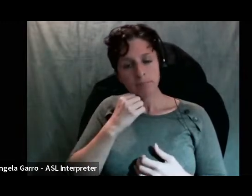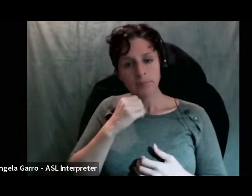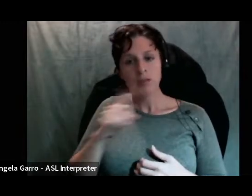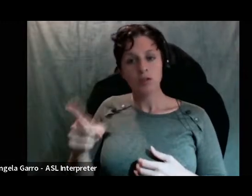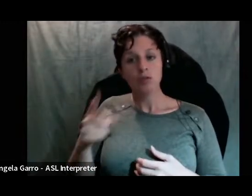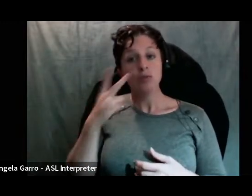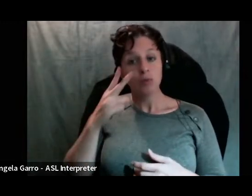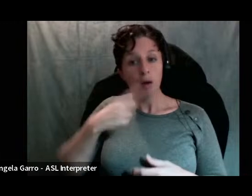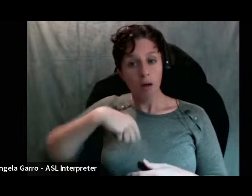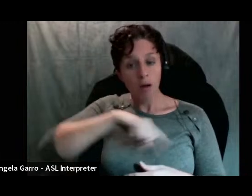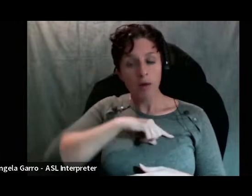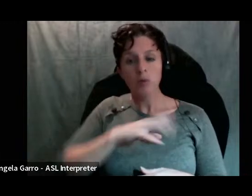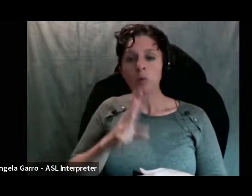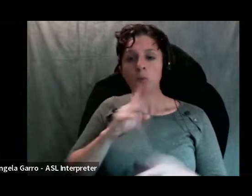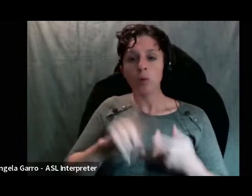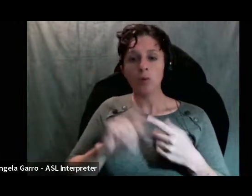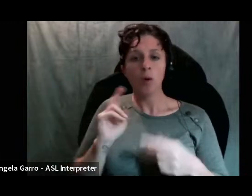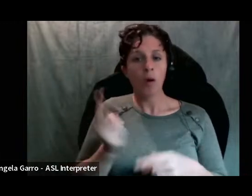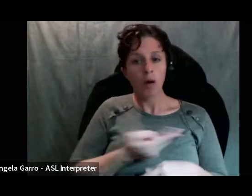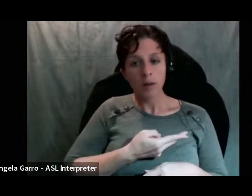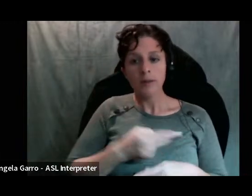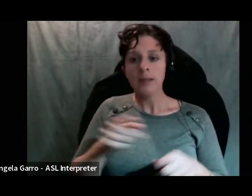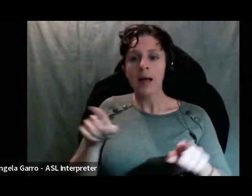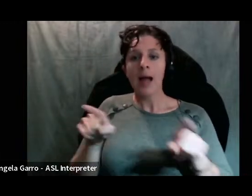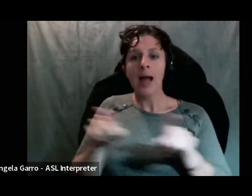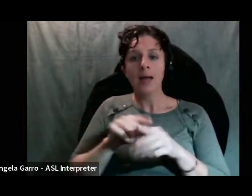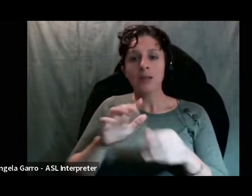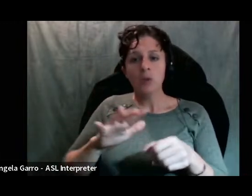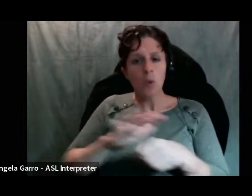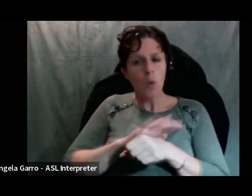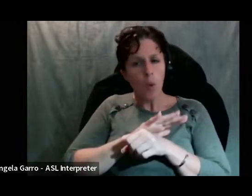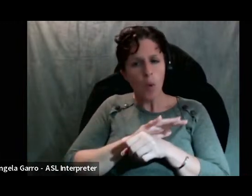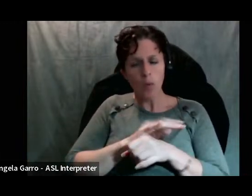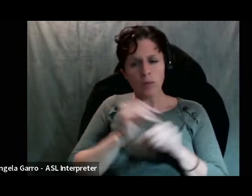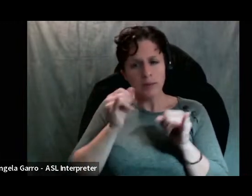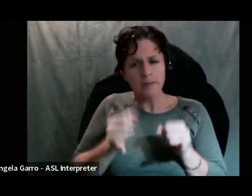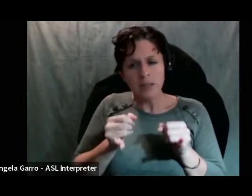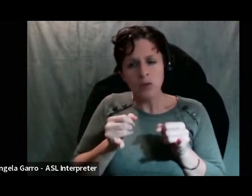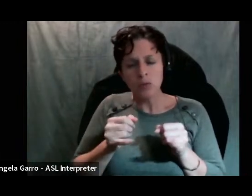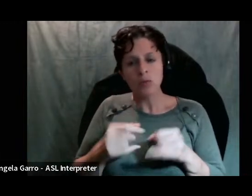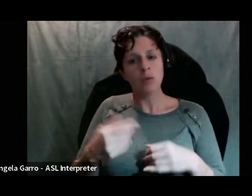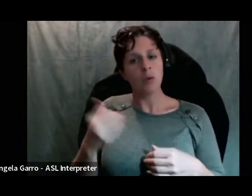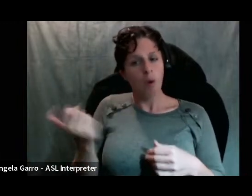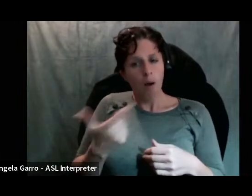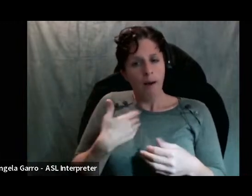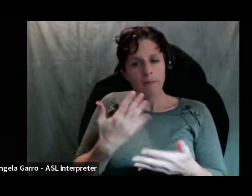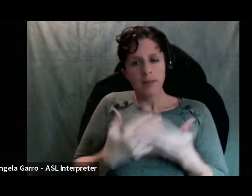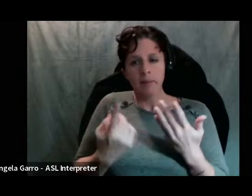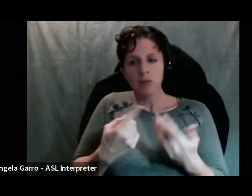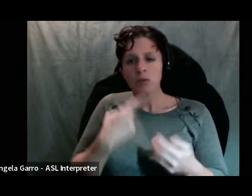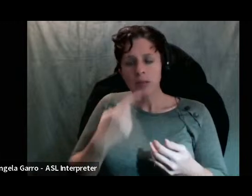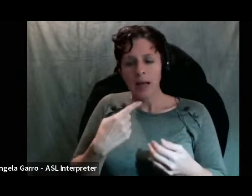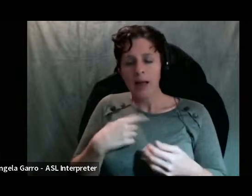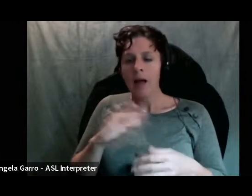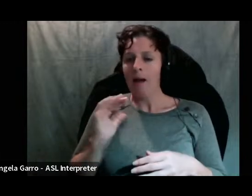saw us and spoke to us as whole, blossoming individuals with something to say and beliefs that